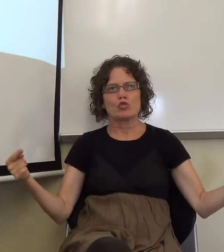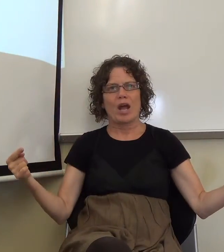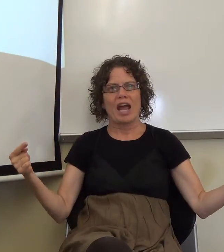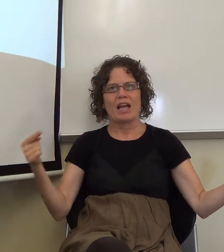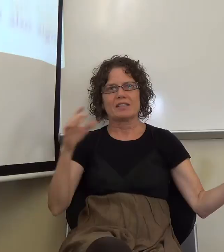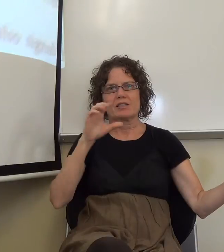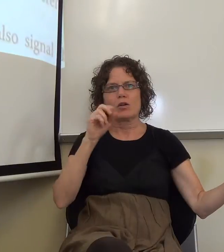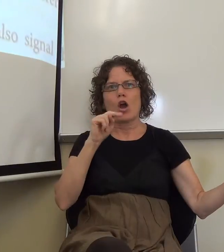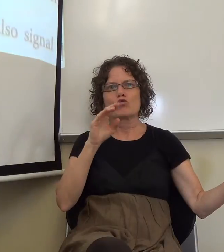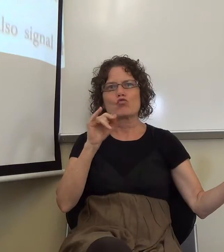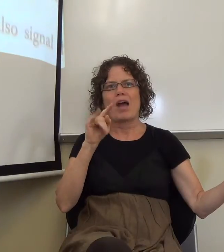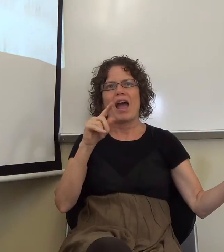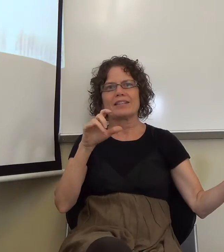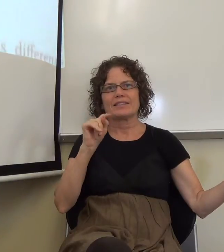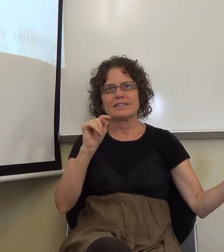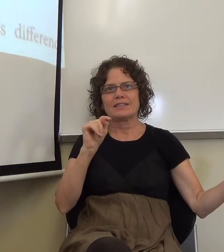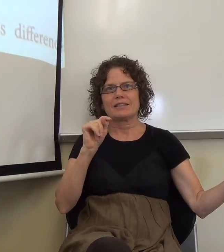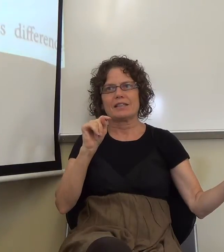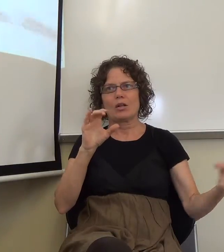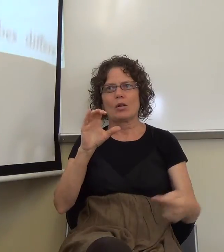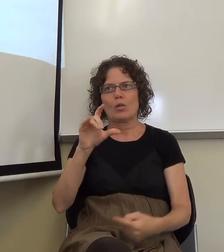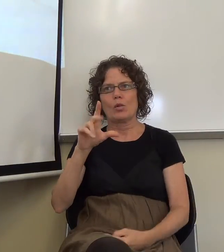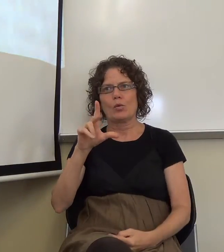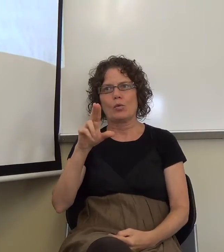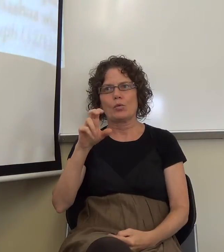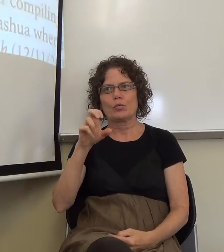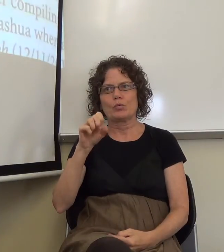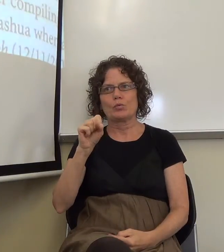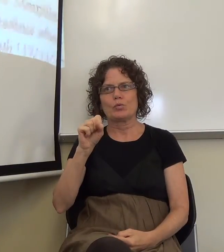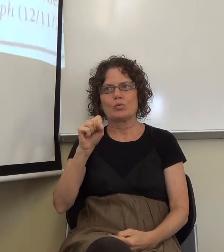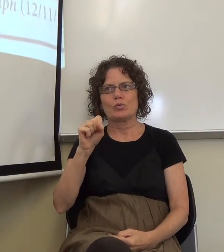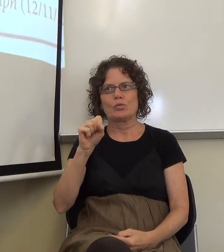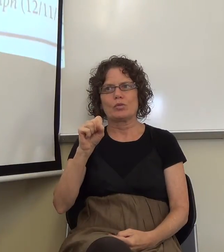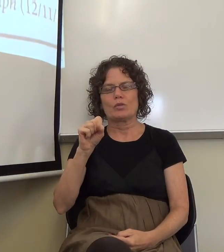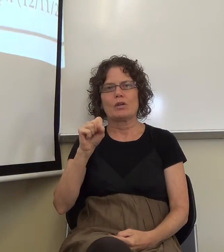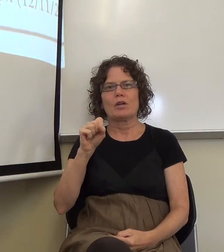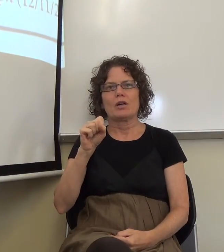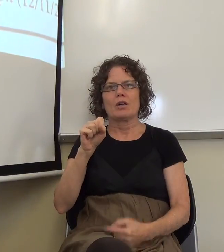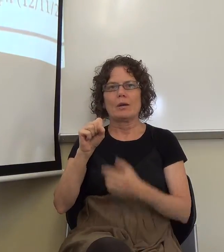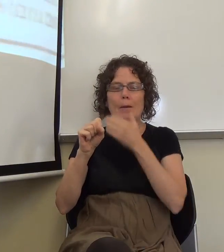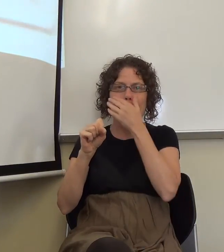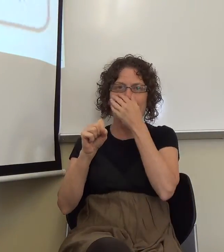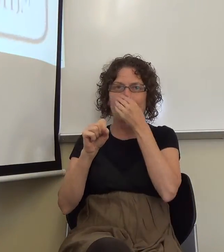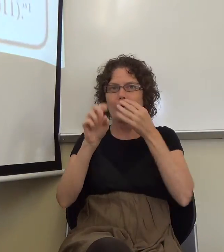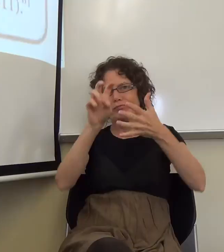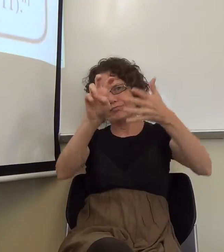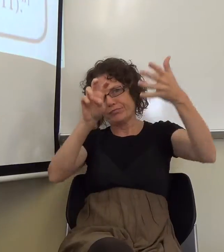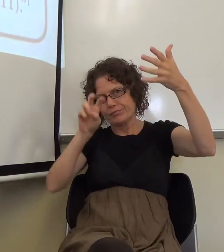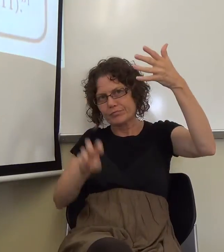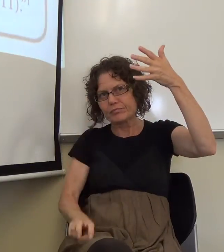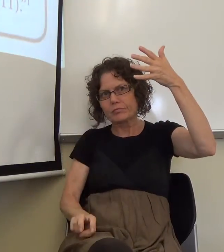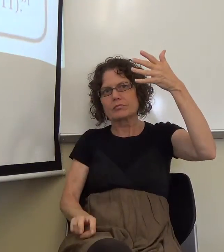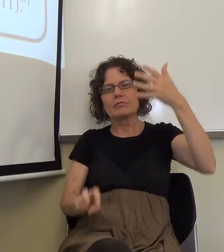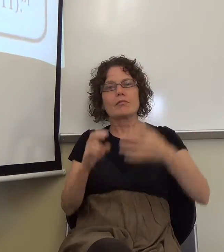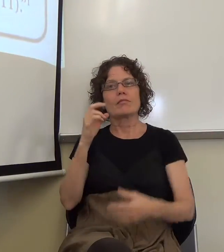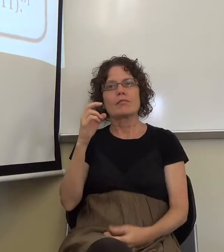of that. I'm gonna skip the rest of the restatement, but if you guys were following along and writing the answers